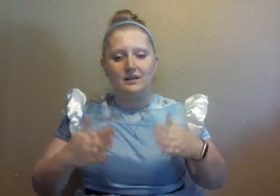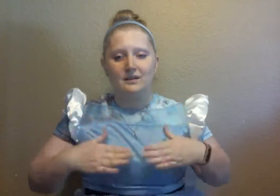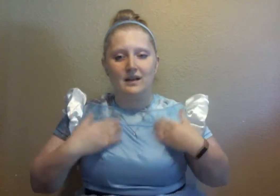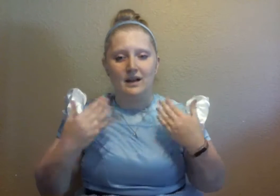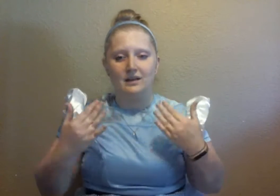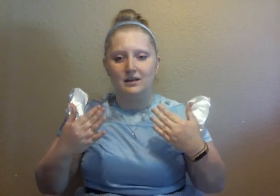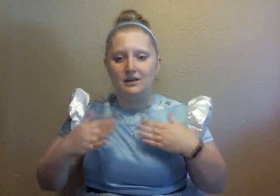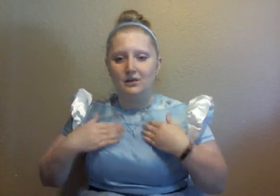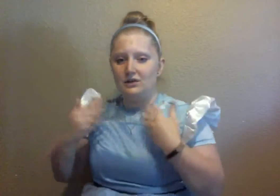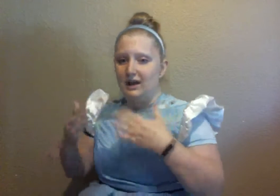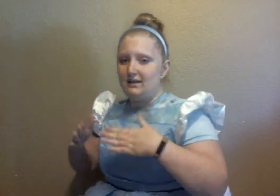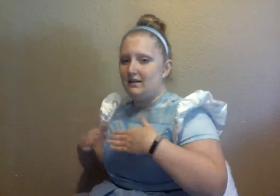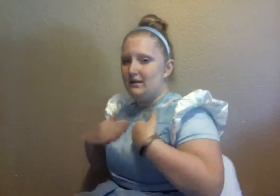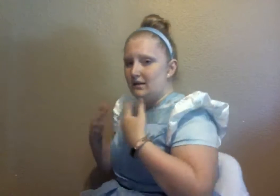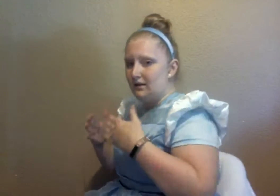circles on your chest.